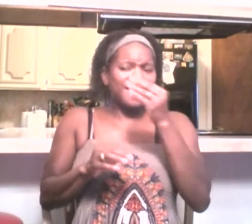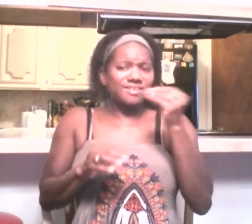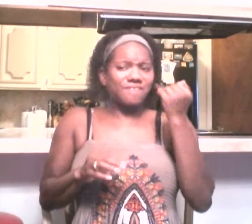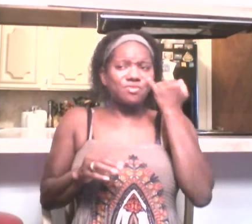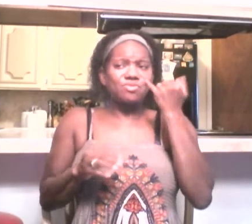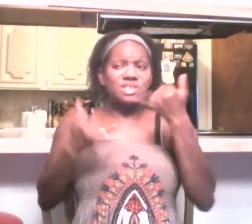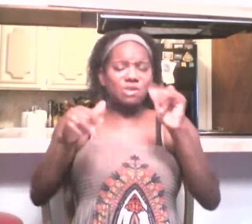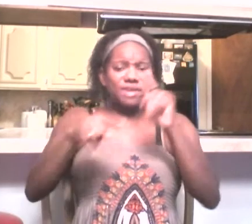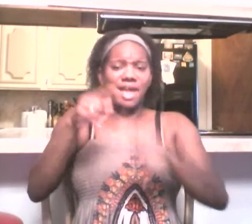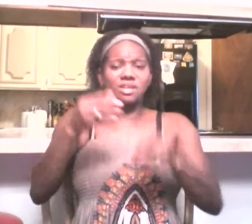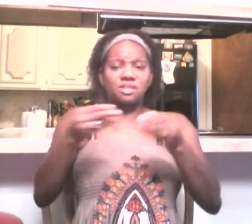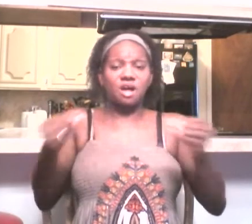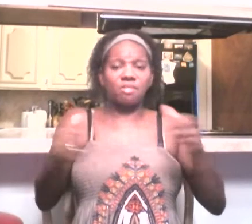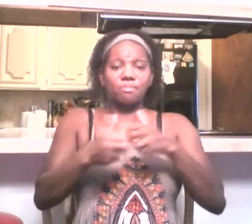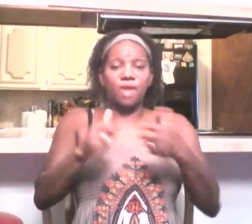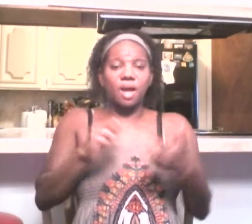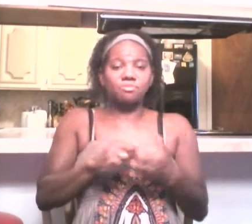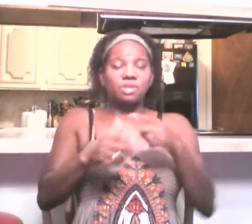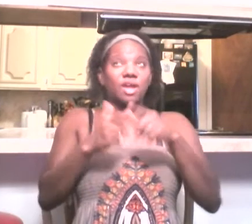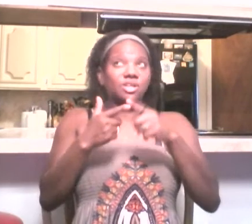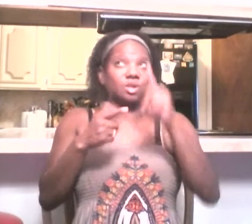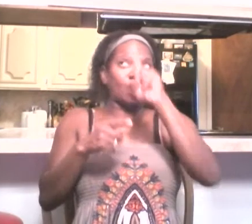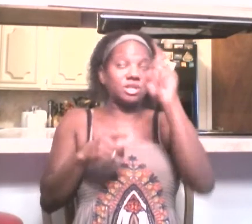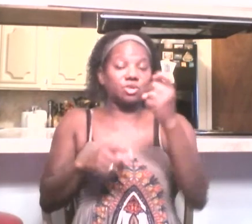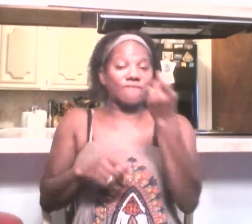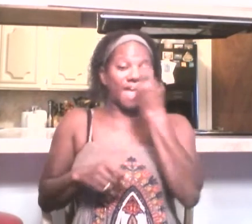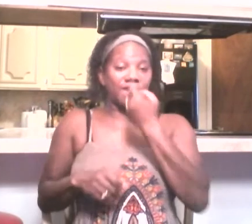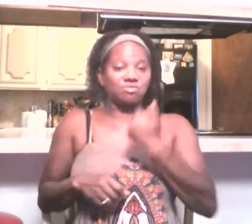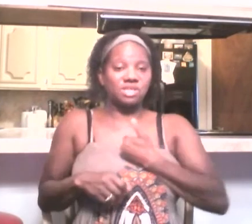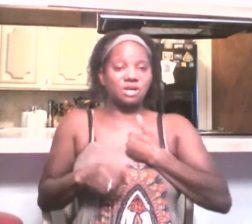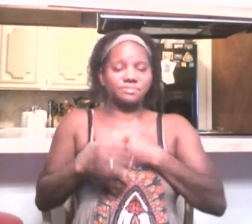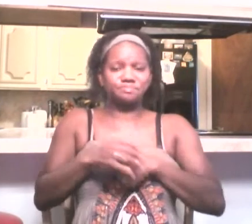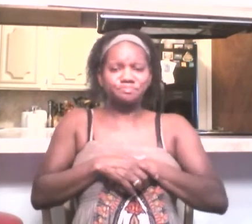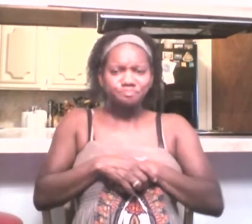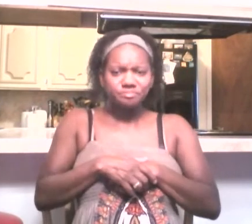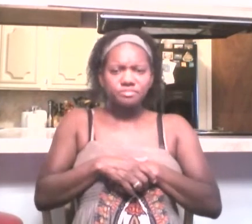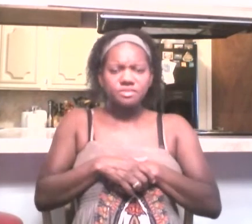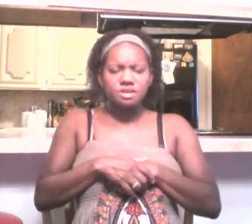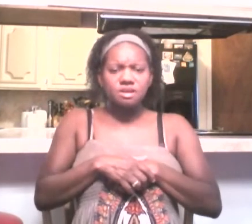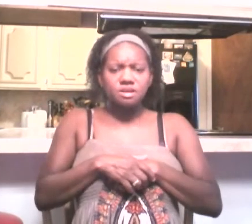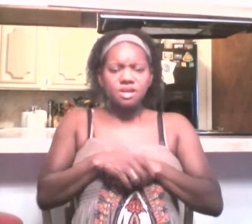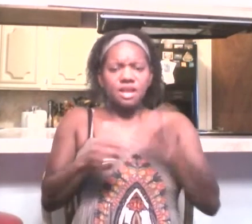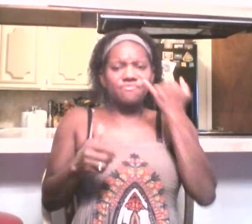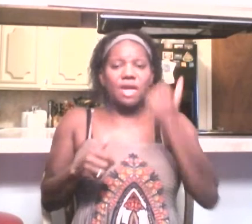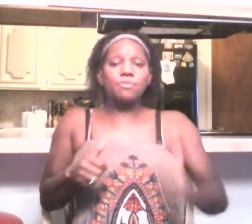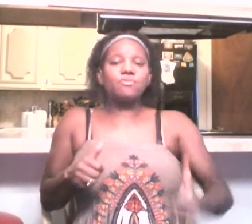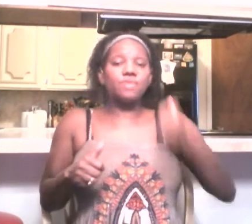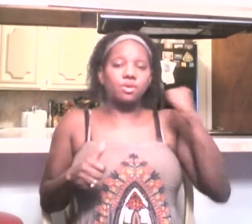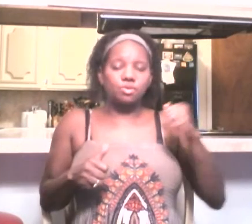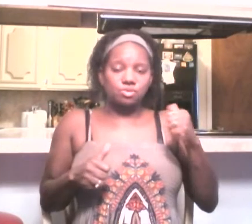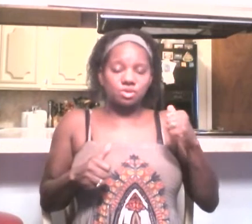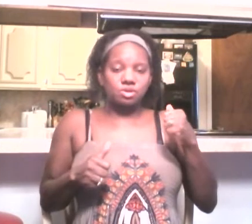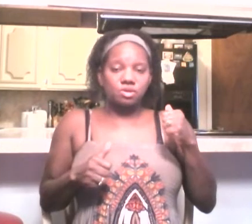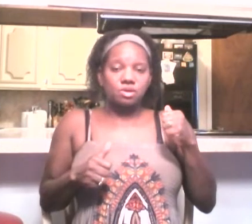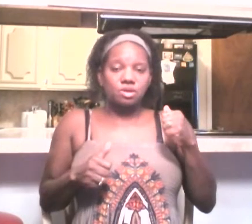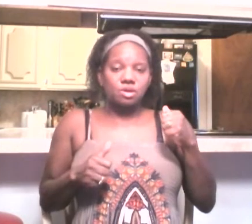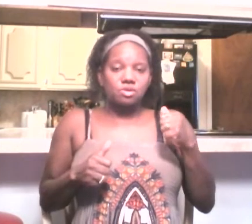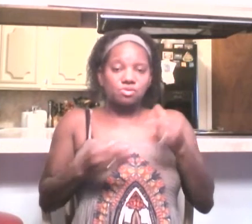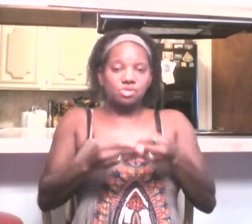And if you still can't solve the problem, then that's the question you have to ask yourself. If they refuse to